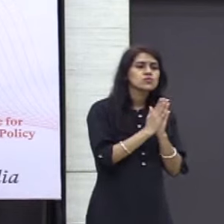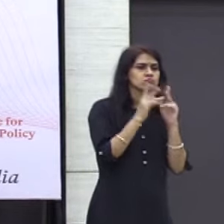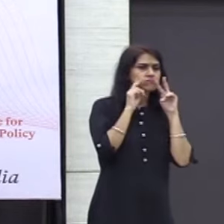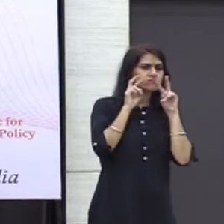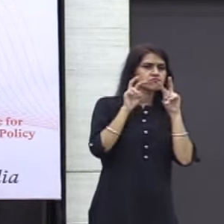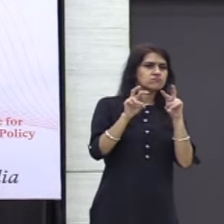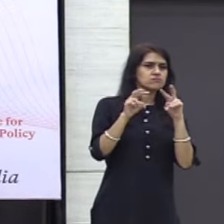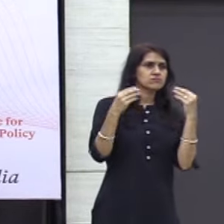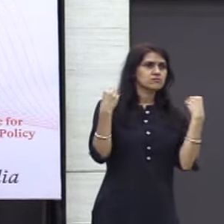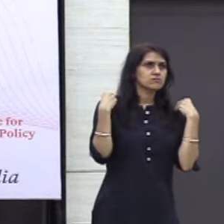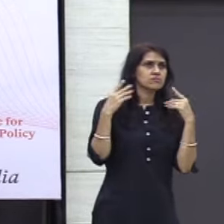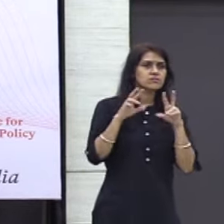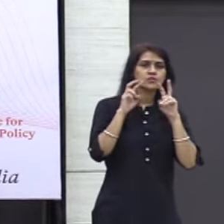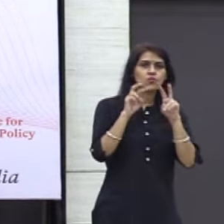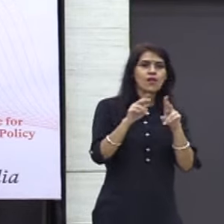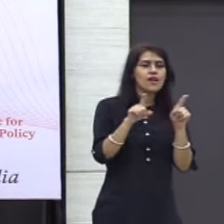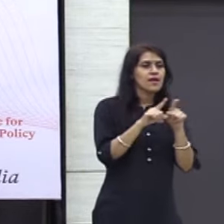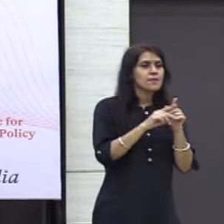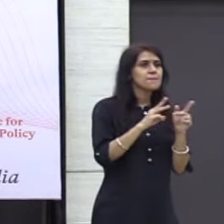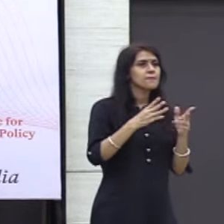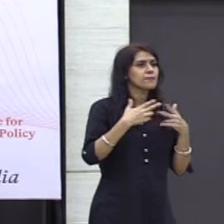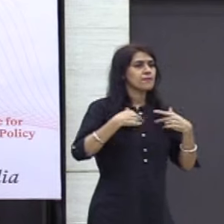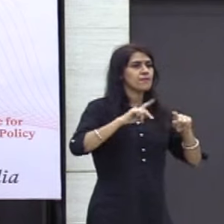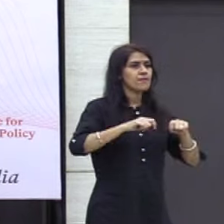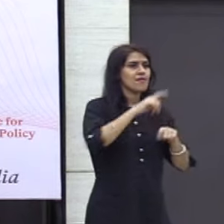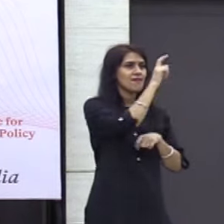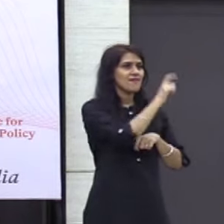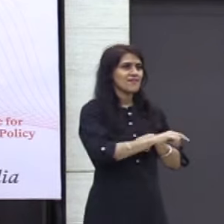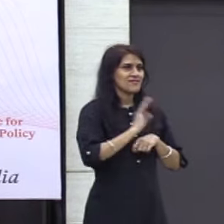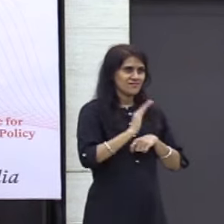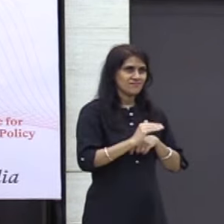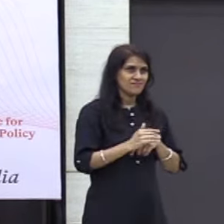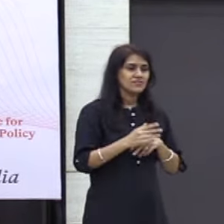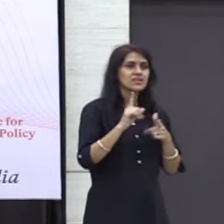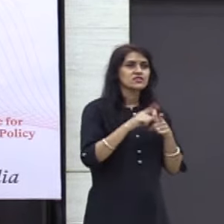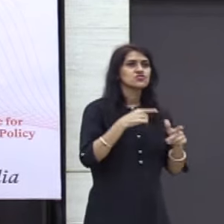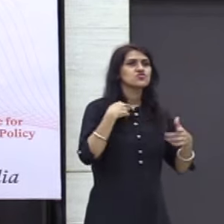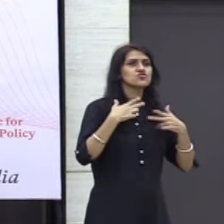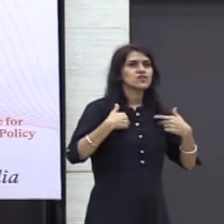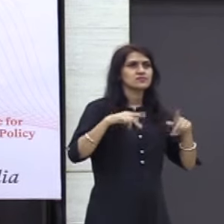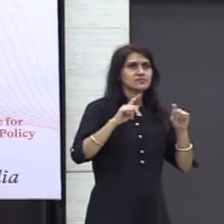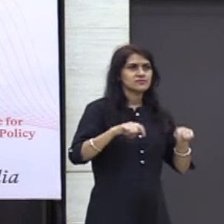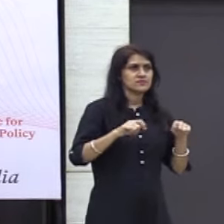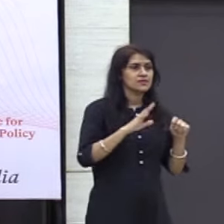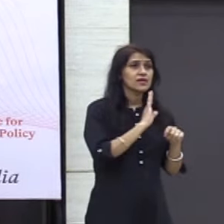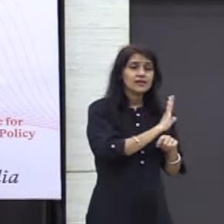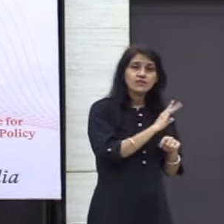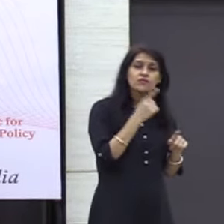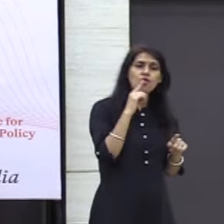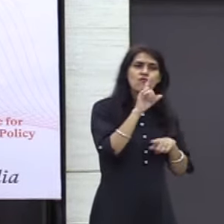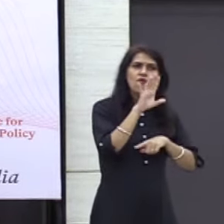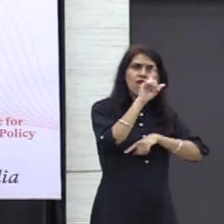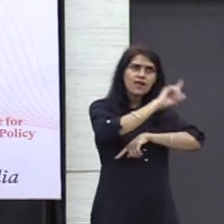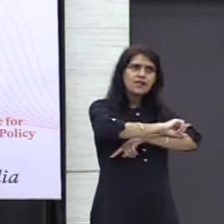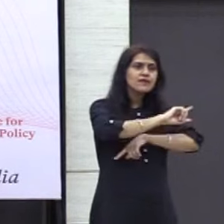supervision, supposedly, of the magistrate. The accused will have to be produced before the magistrate every 14 days.